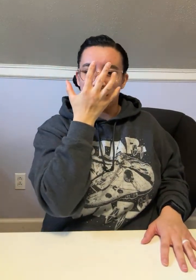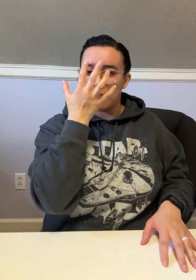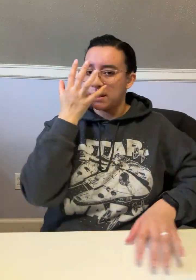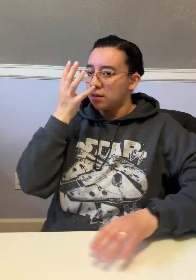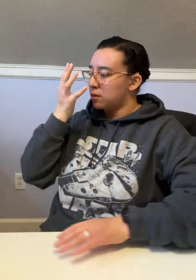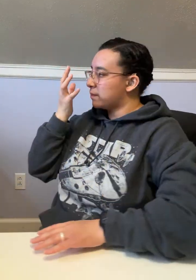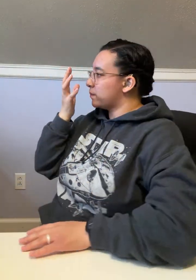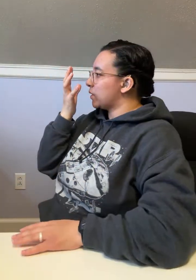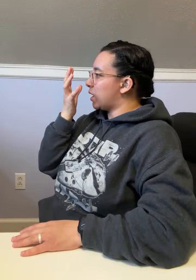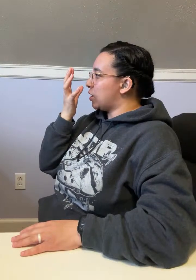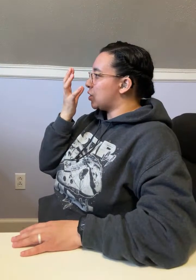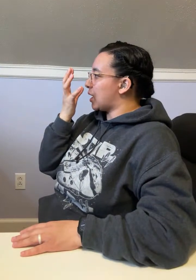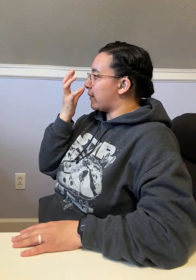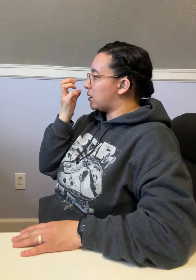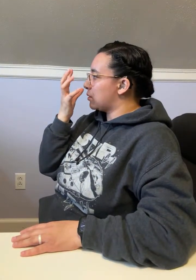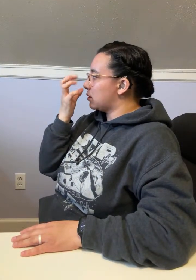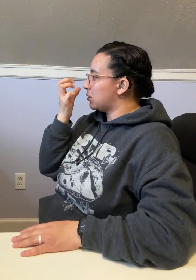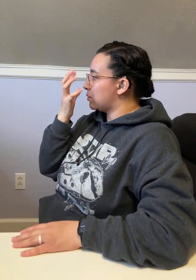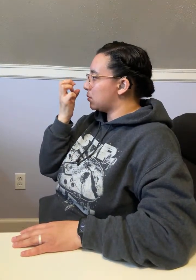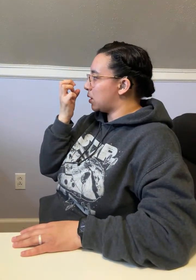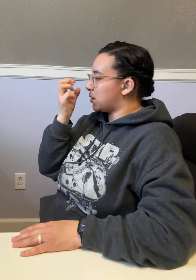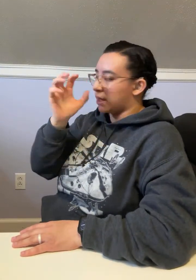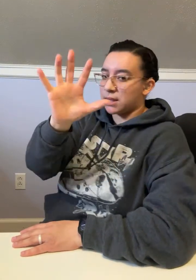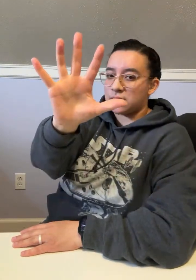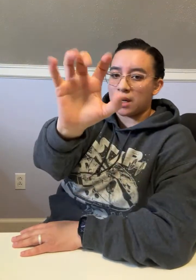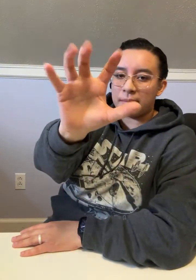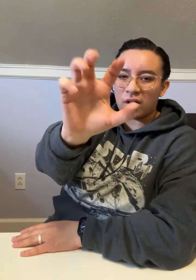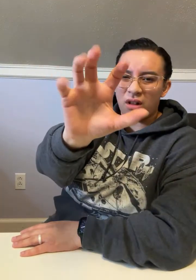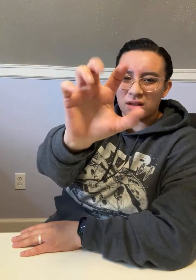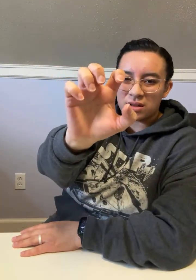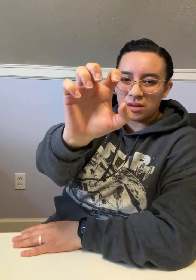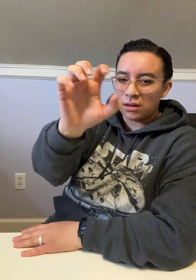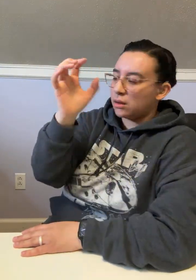face, and you just have it closed like this, like a bear claws.